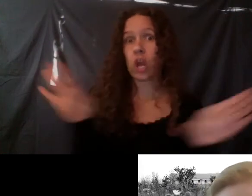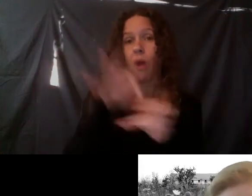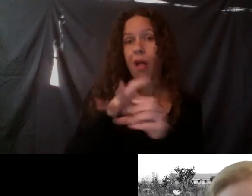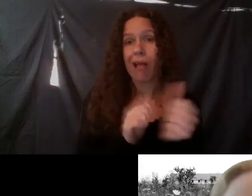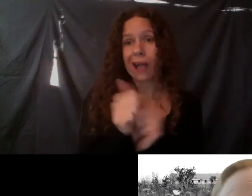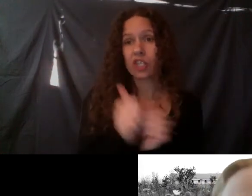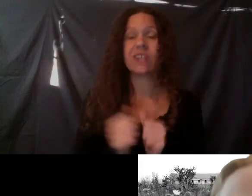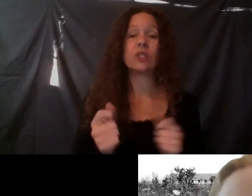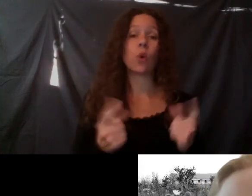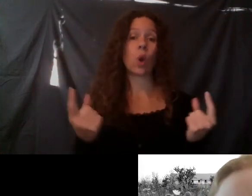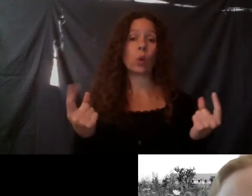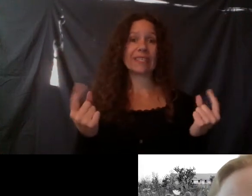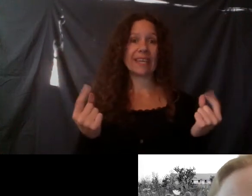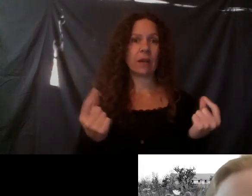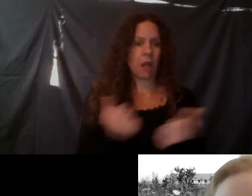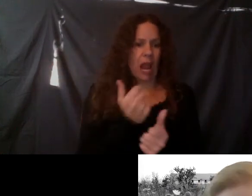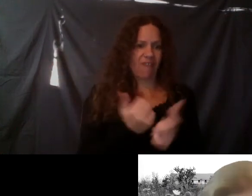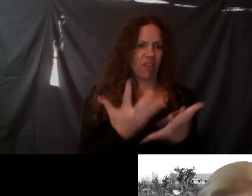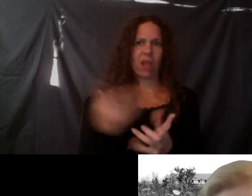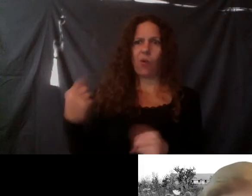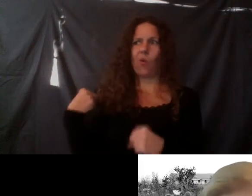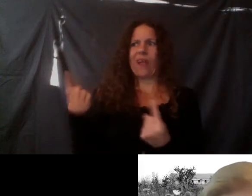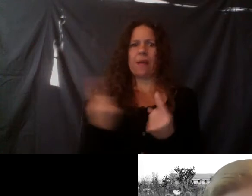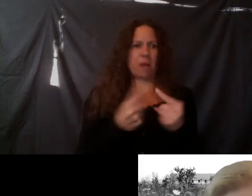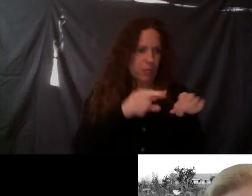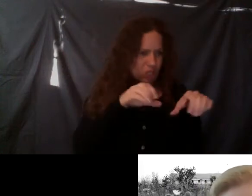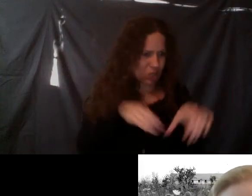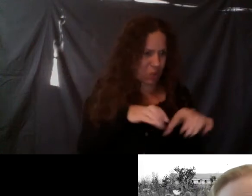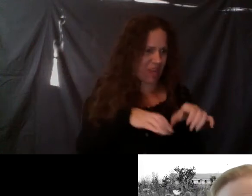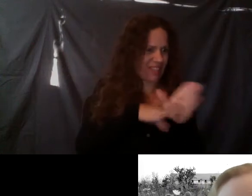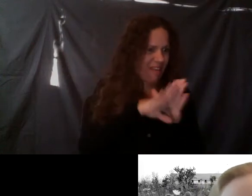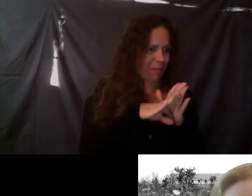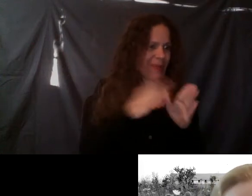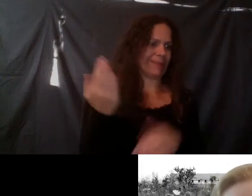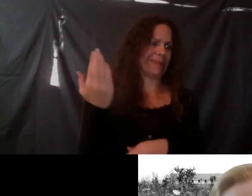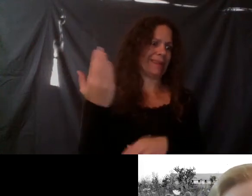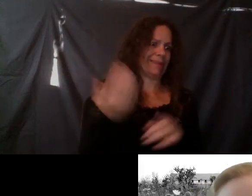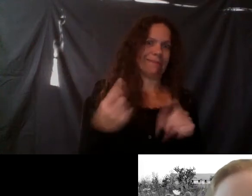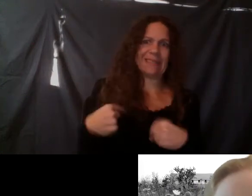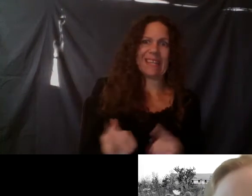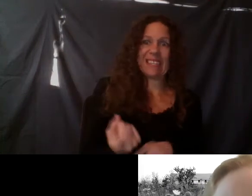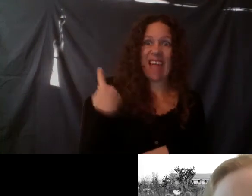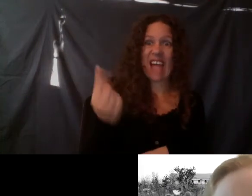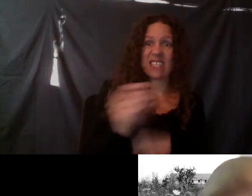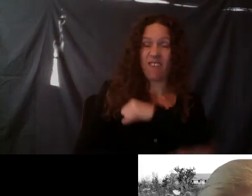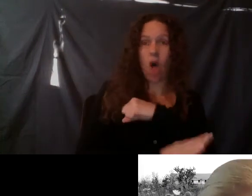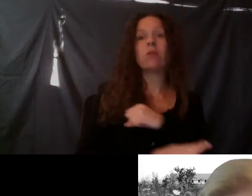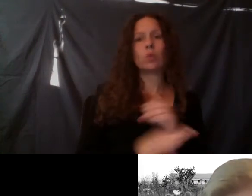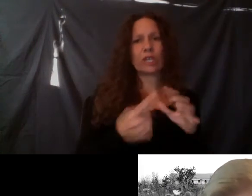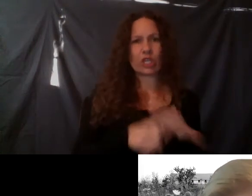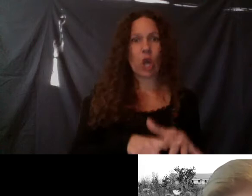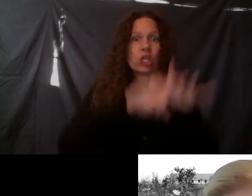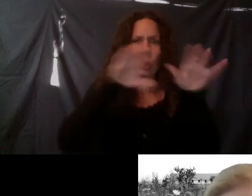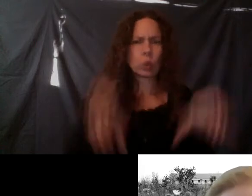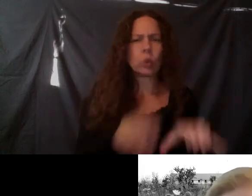to putting into action everything we'd been building for since last fall, with tens of thousands of volunteers, including probably everyone